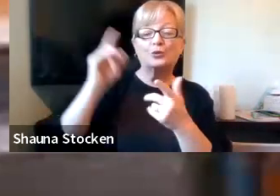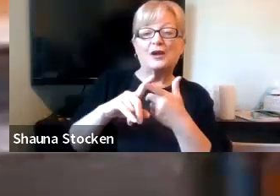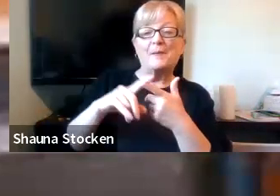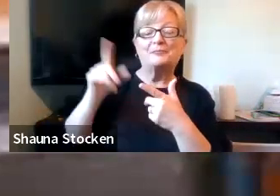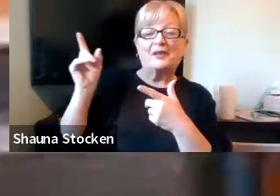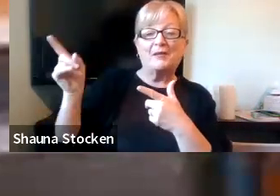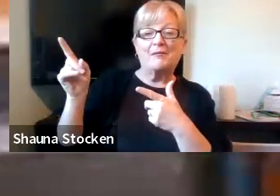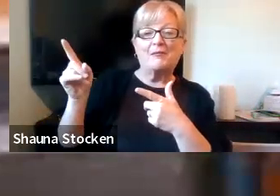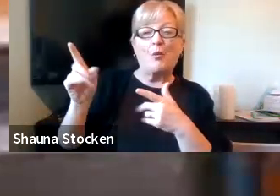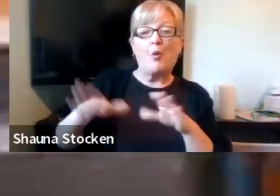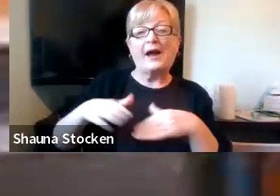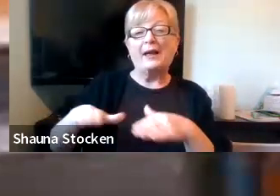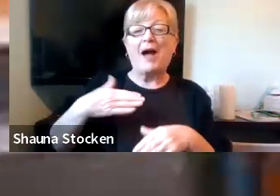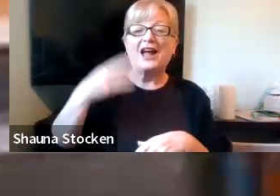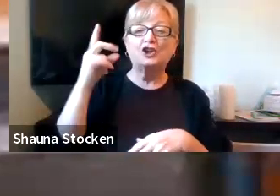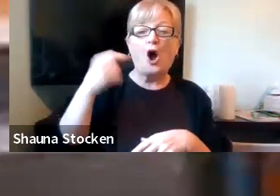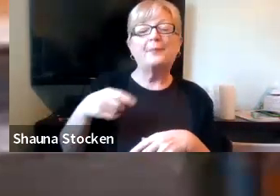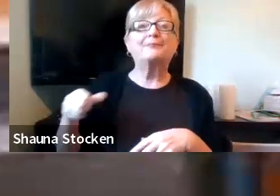the app on my phone.